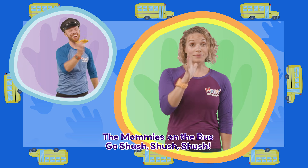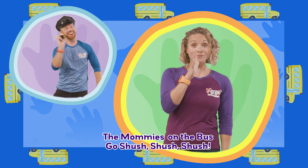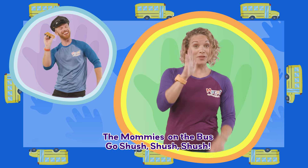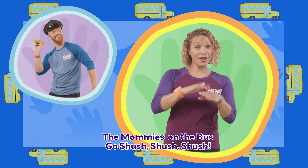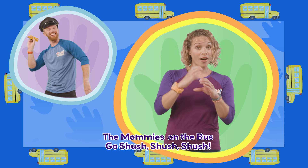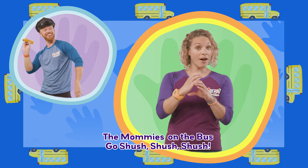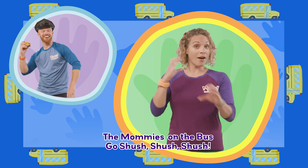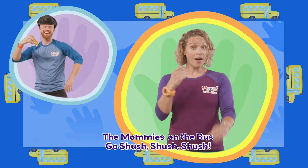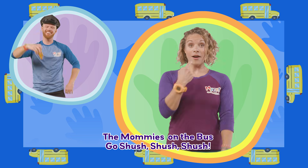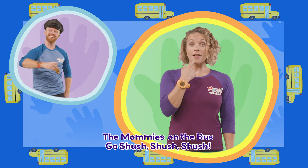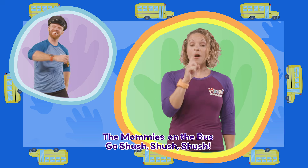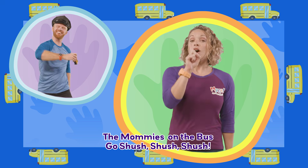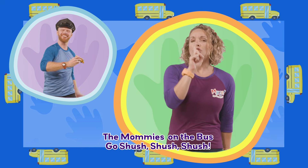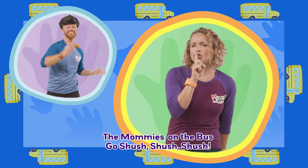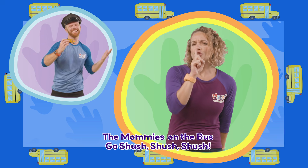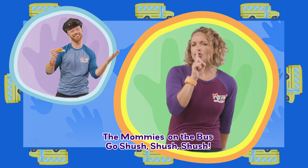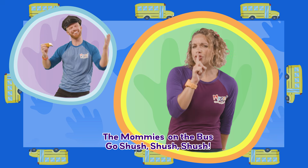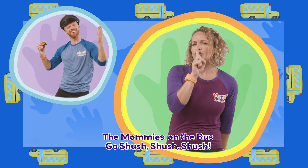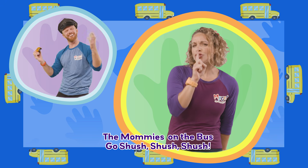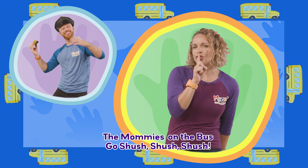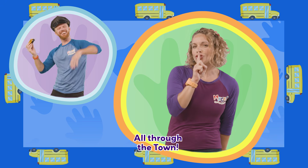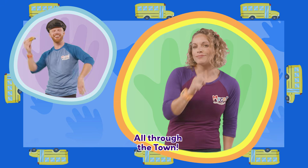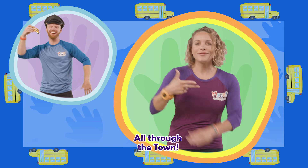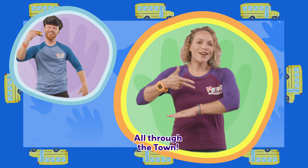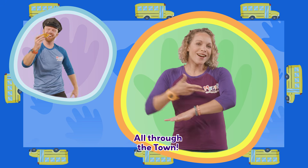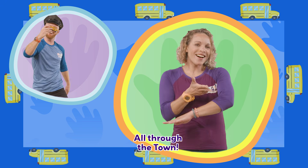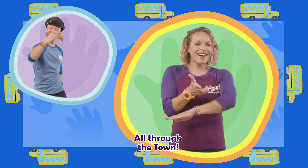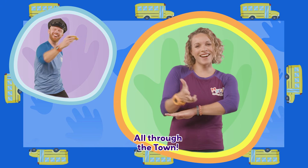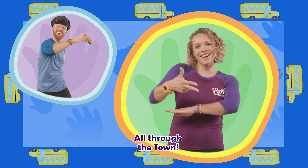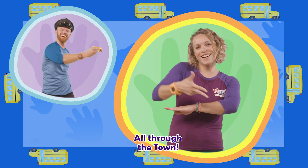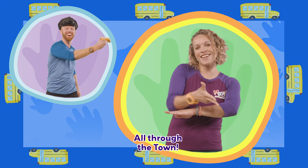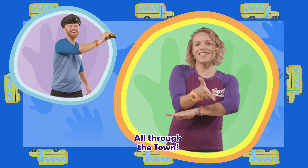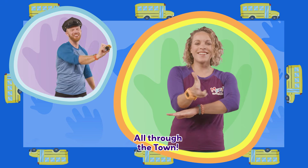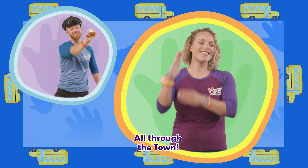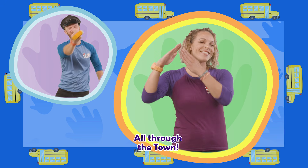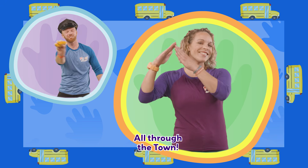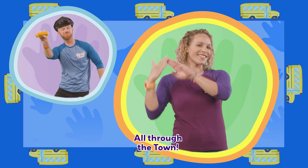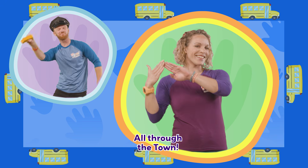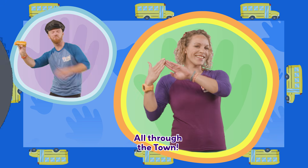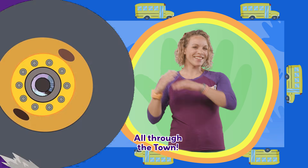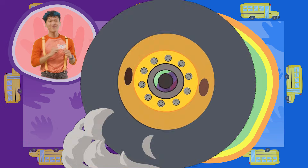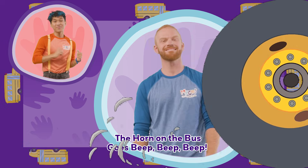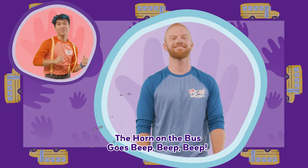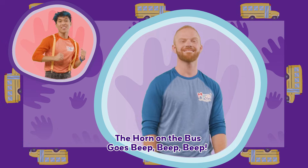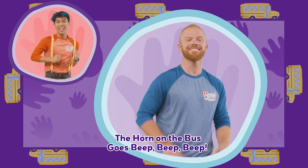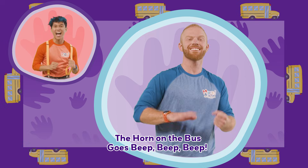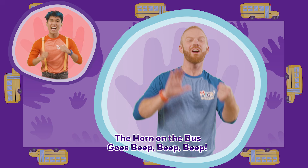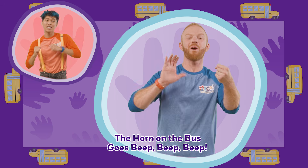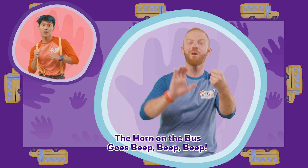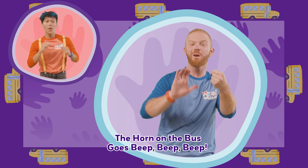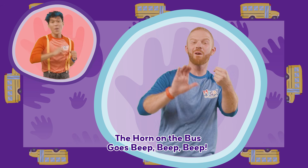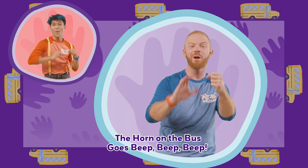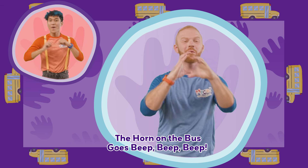The mommies on the bus go shh, all through the town.